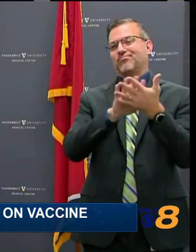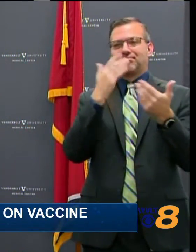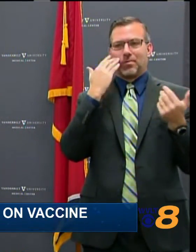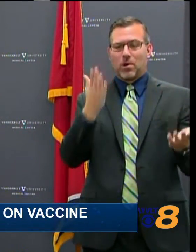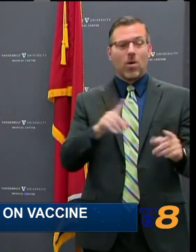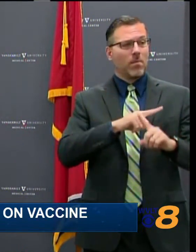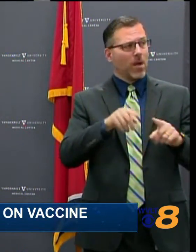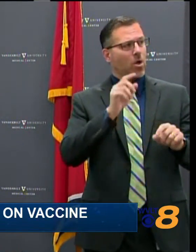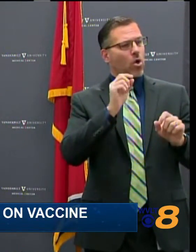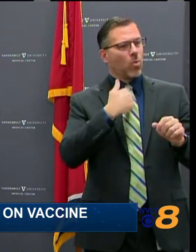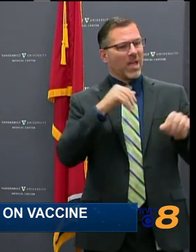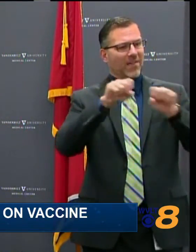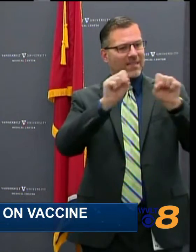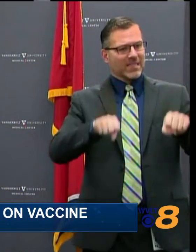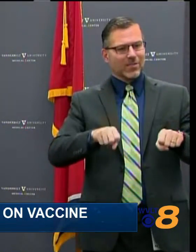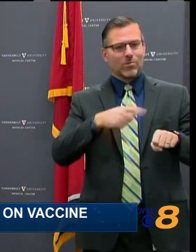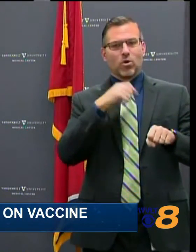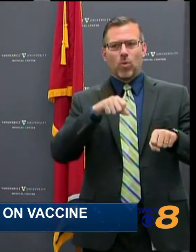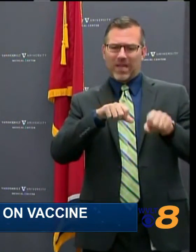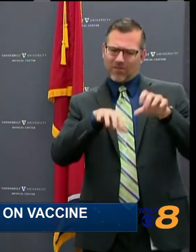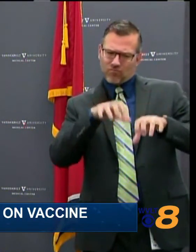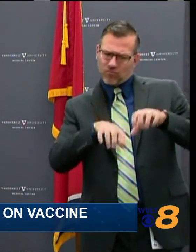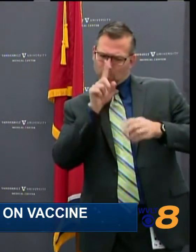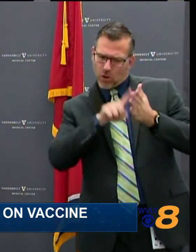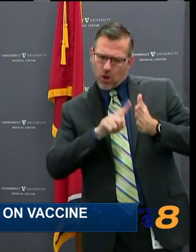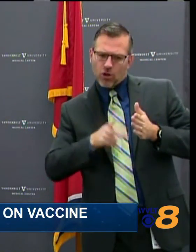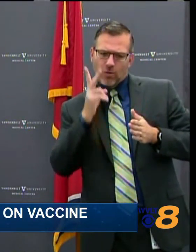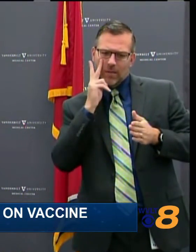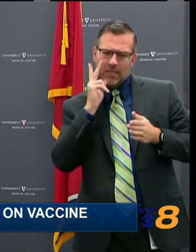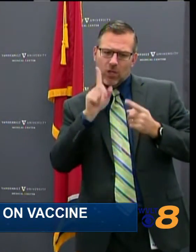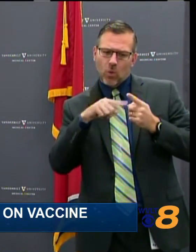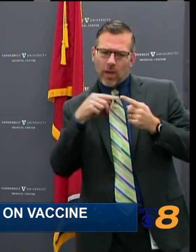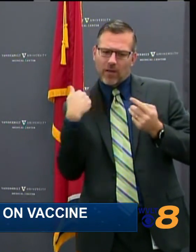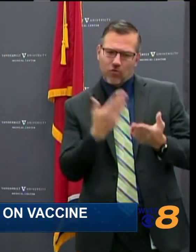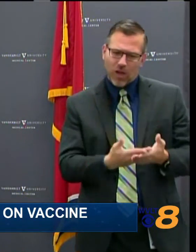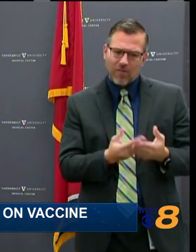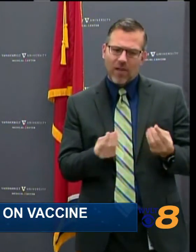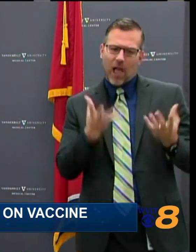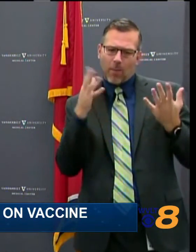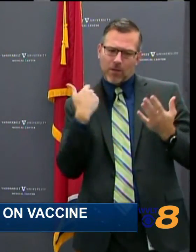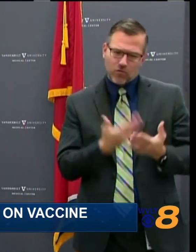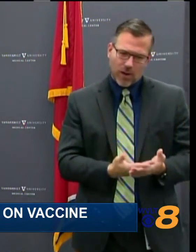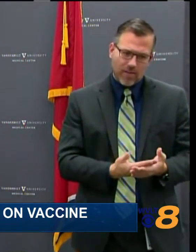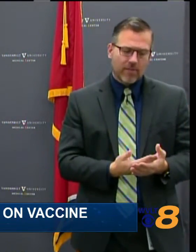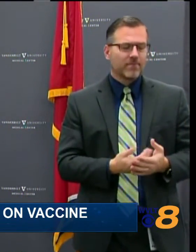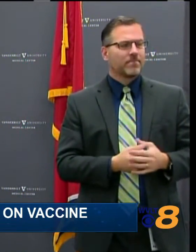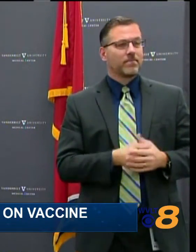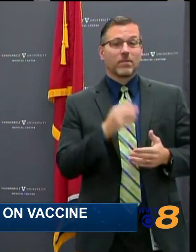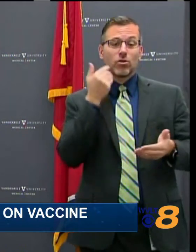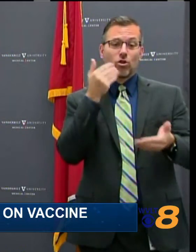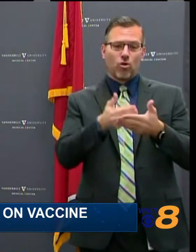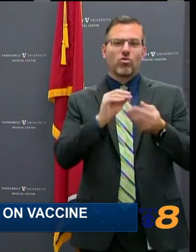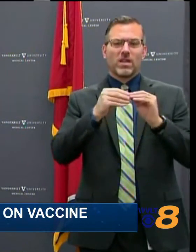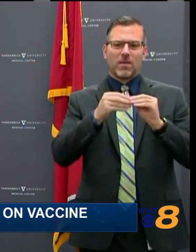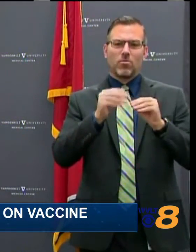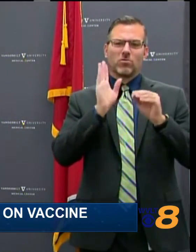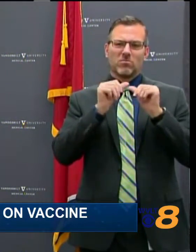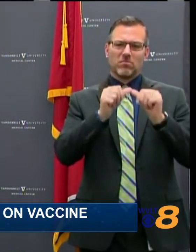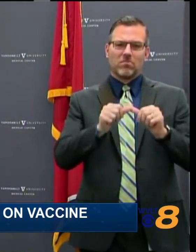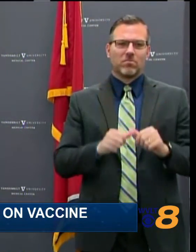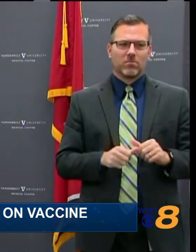that we can log into and see what's coming up for the next week. And as we get closer to time, those numbers get pretty firm. Dr. Piercy,